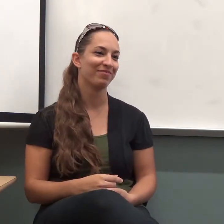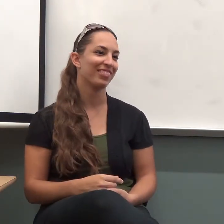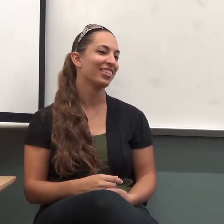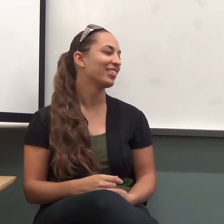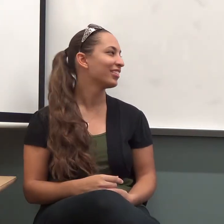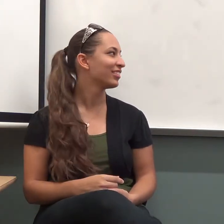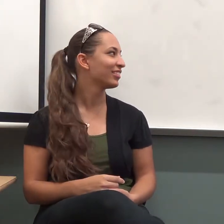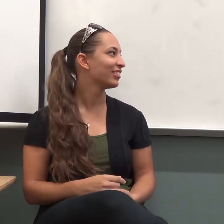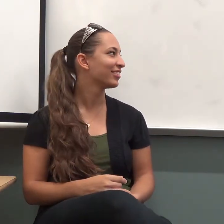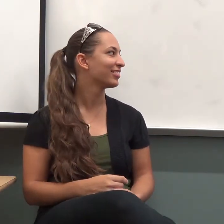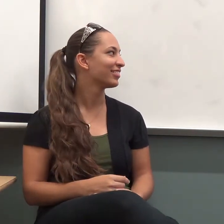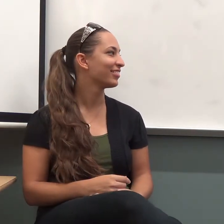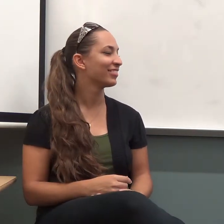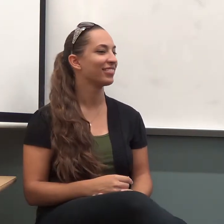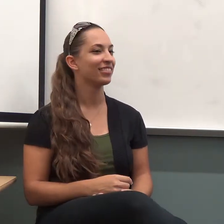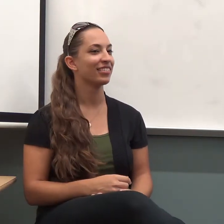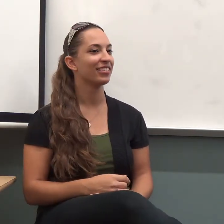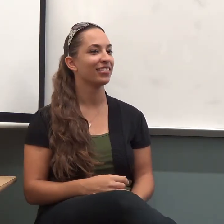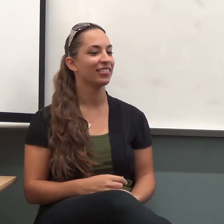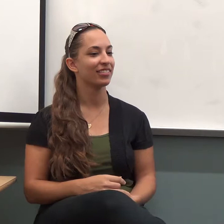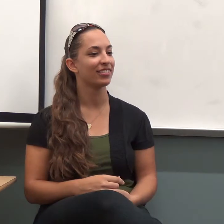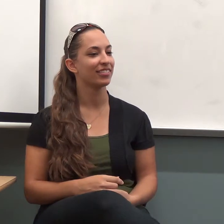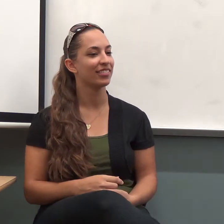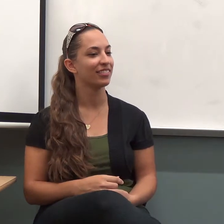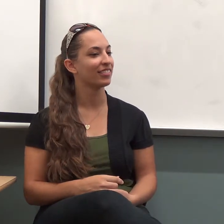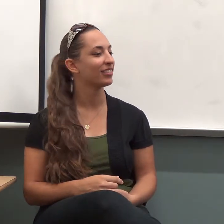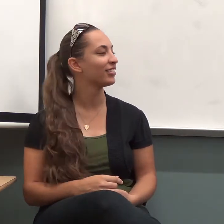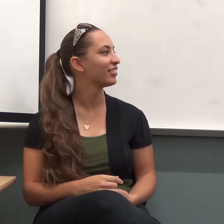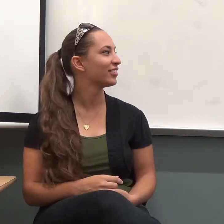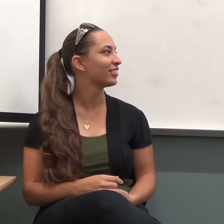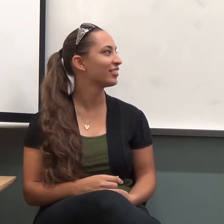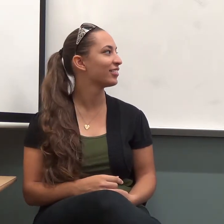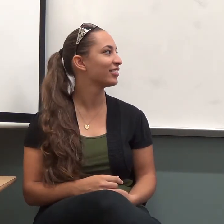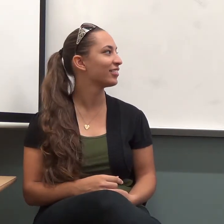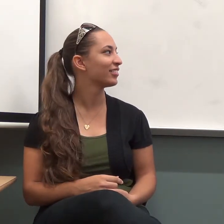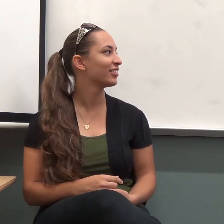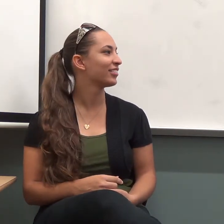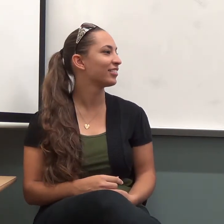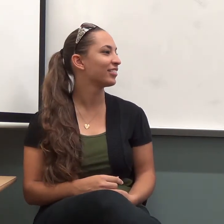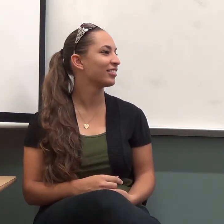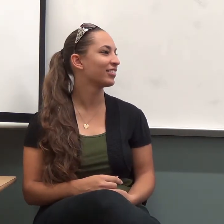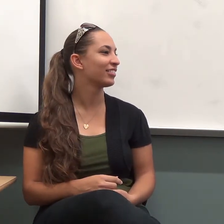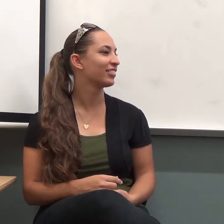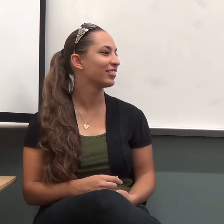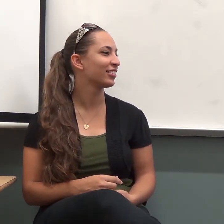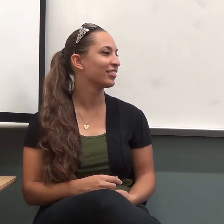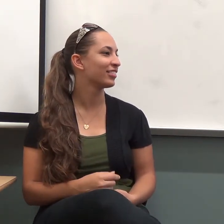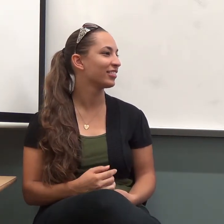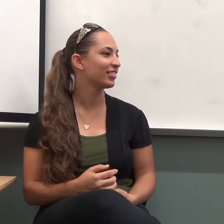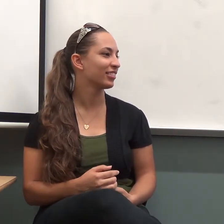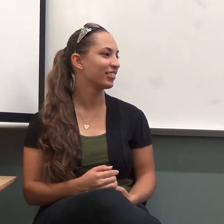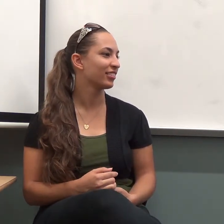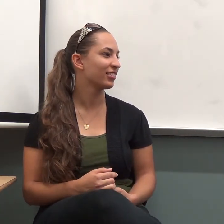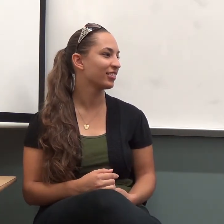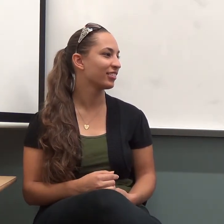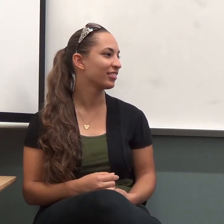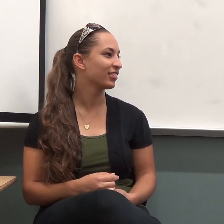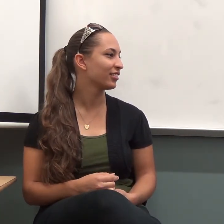on himself. GPS guide. No, I'm just saying for people who don't want to pay for a taxi, they want to get That's drunk. true. Guides the